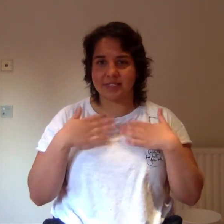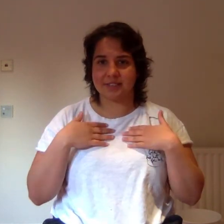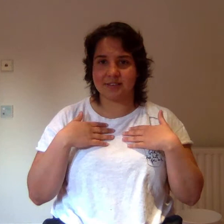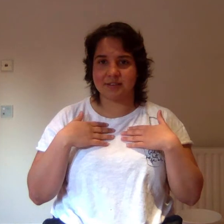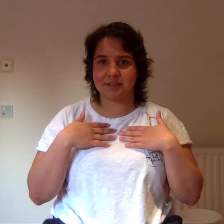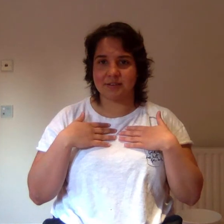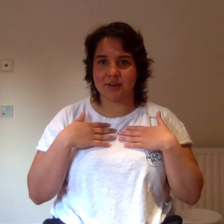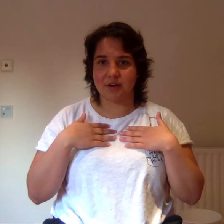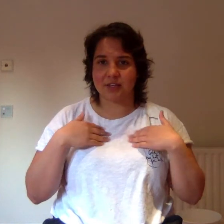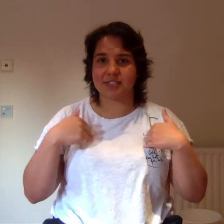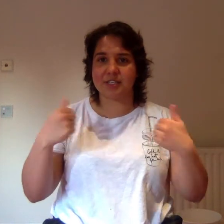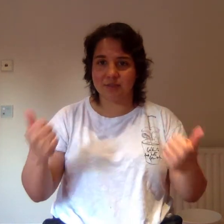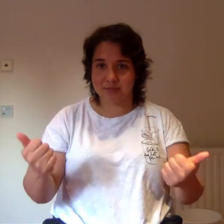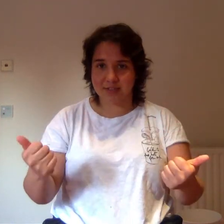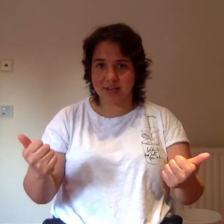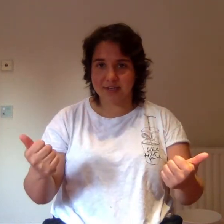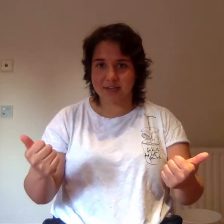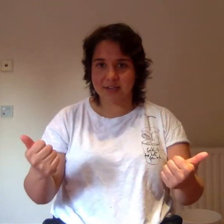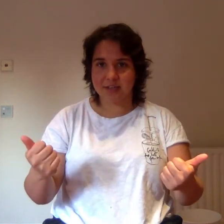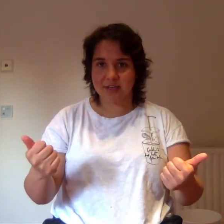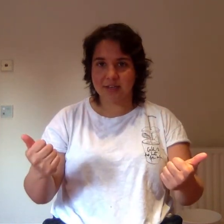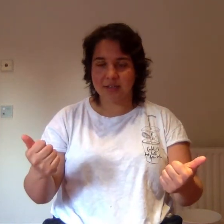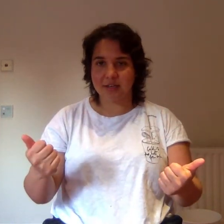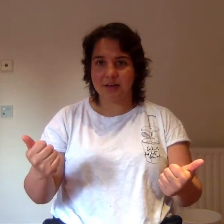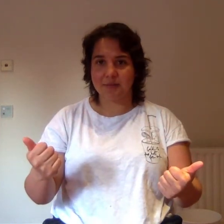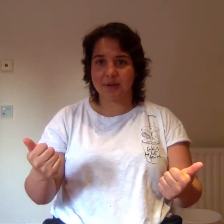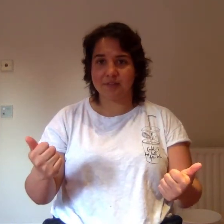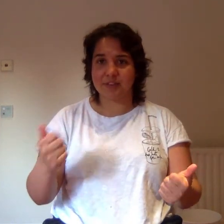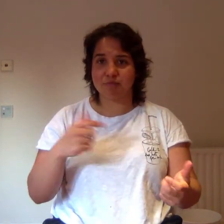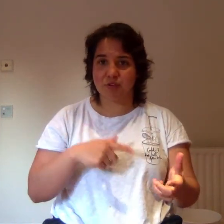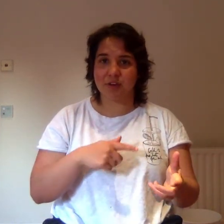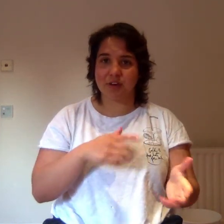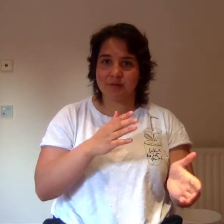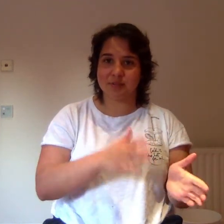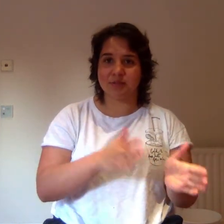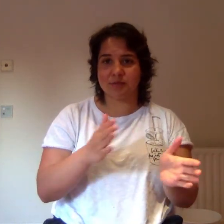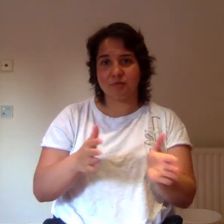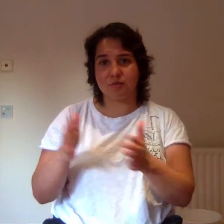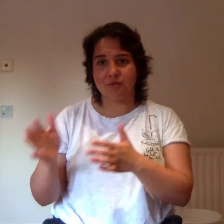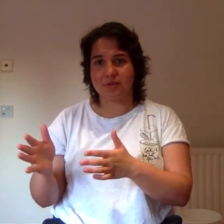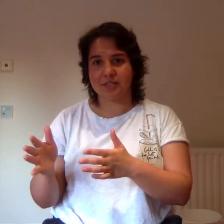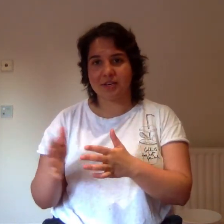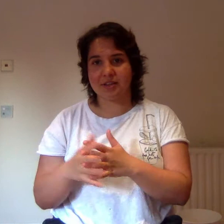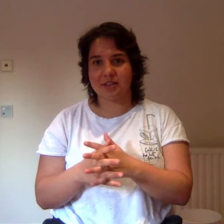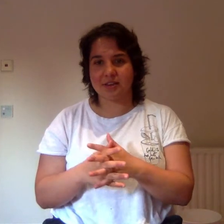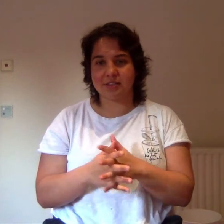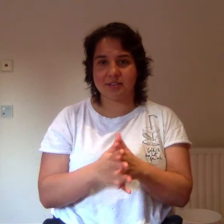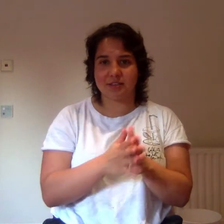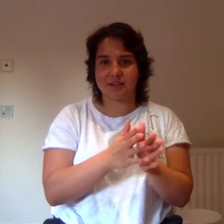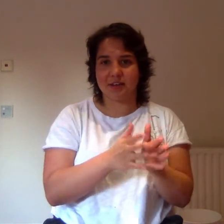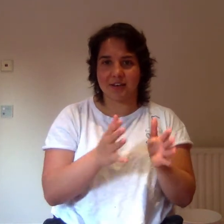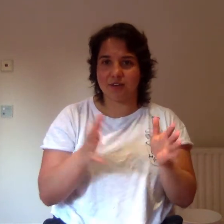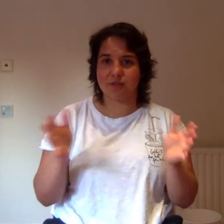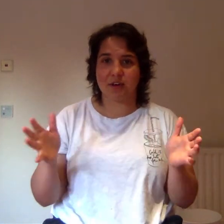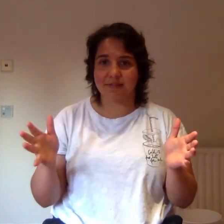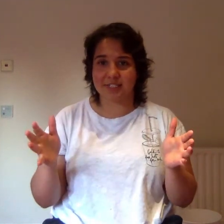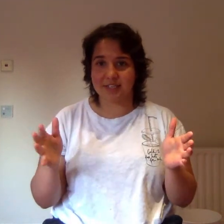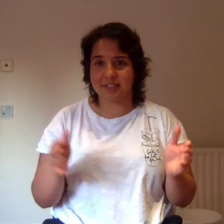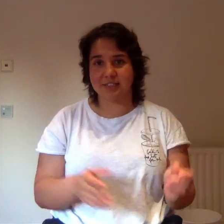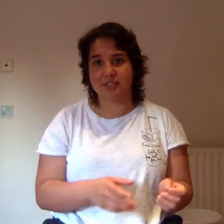it's a continual sign. But if it's broken up, so it's more than one sign, then it's like a kind of a sentence. So